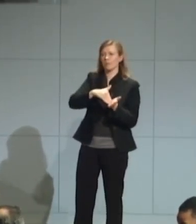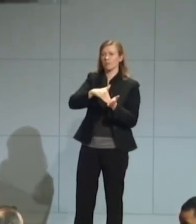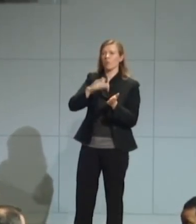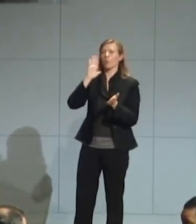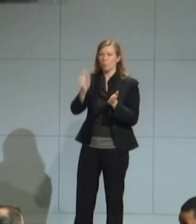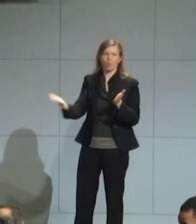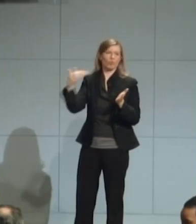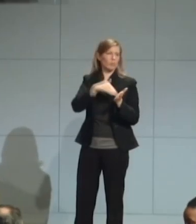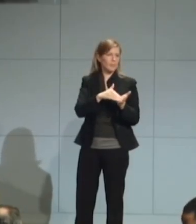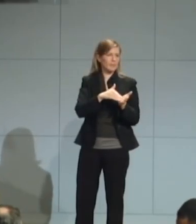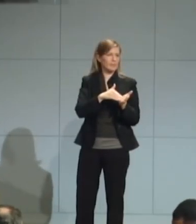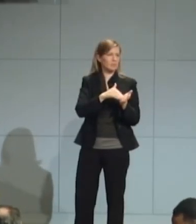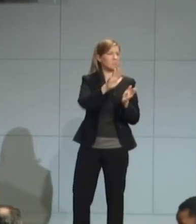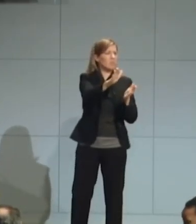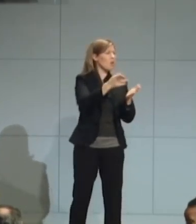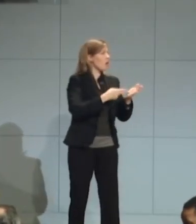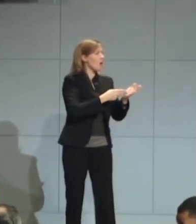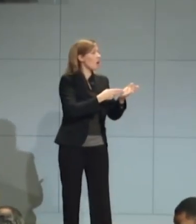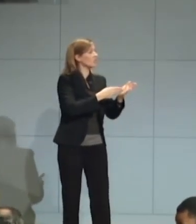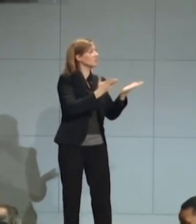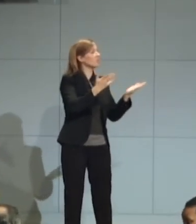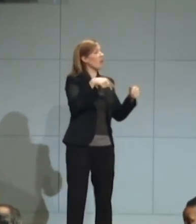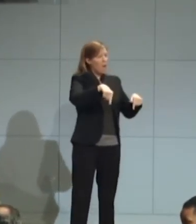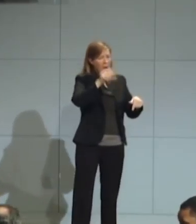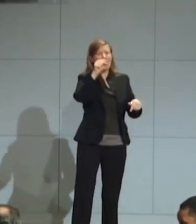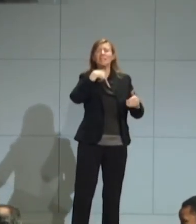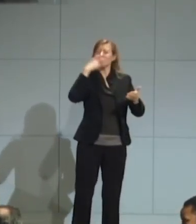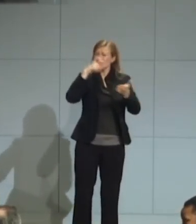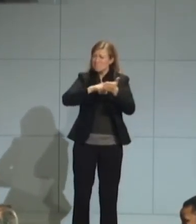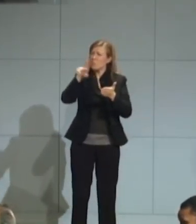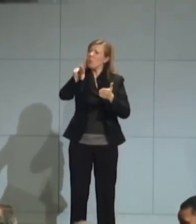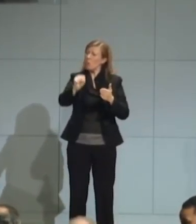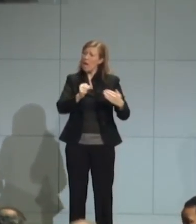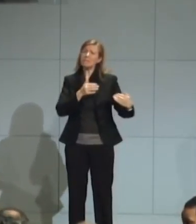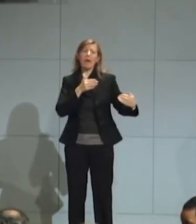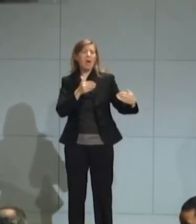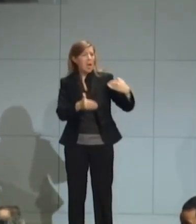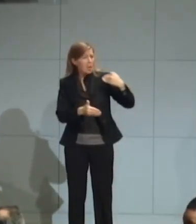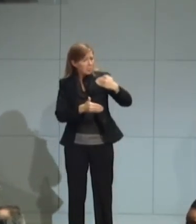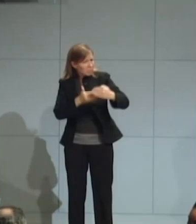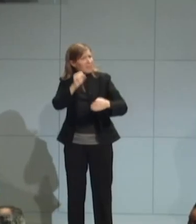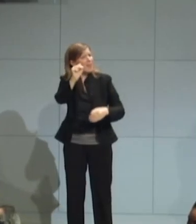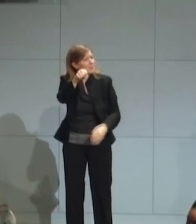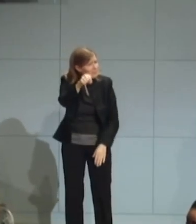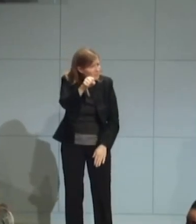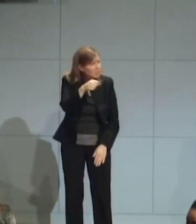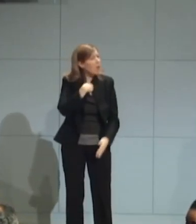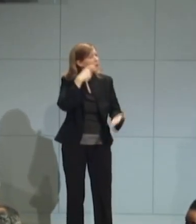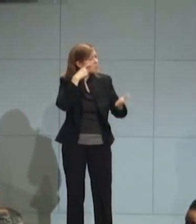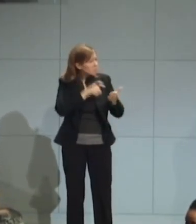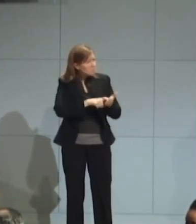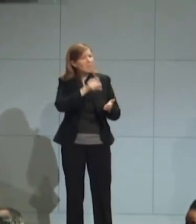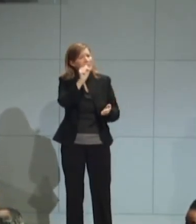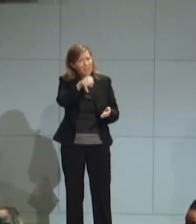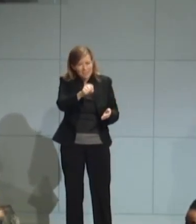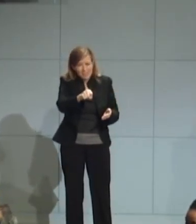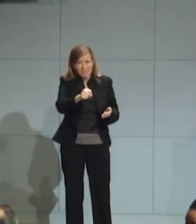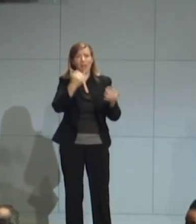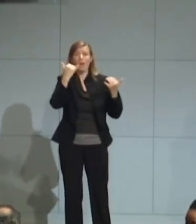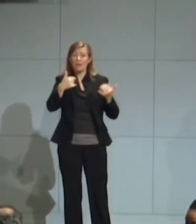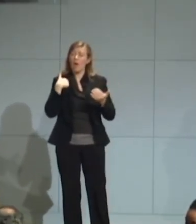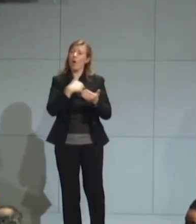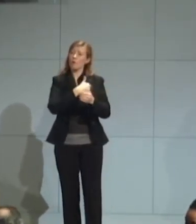and claims that it would be a good thing were the president to be assassinated that we've seen going around the internet. We have